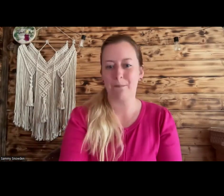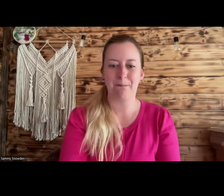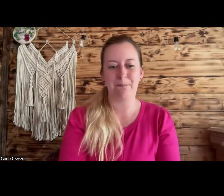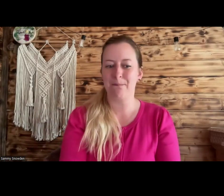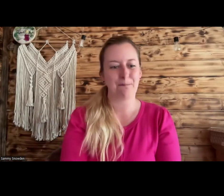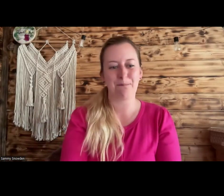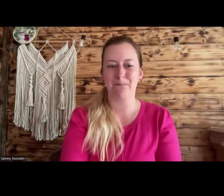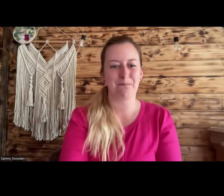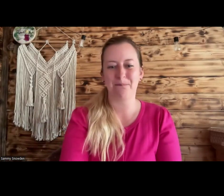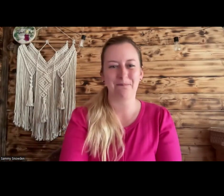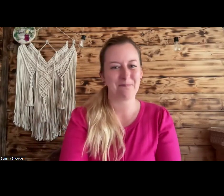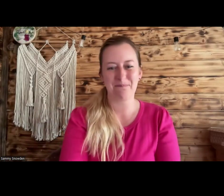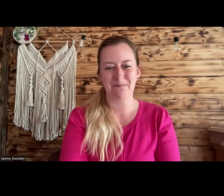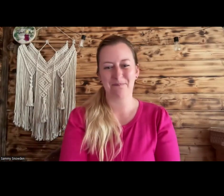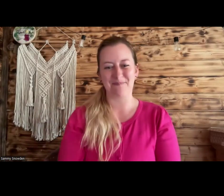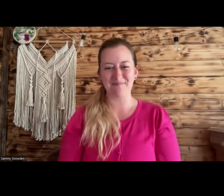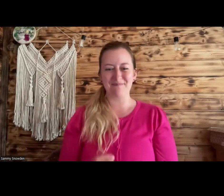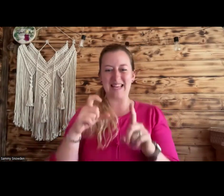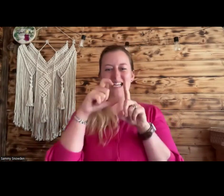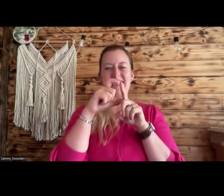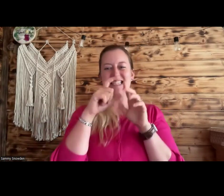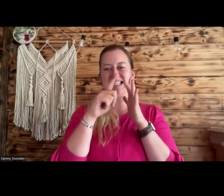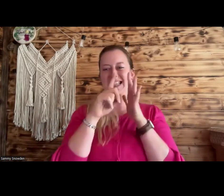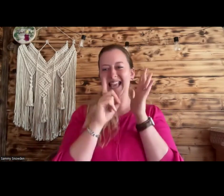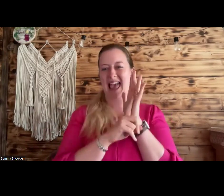dill before. Oh no, it's not a first. You've got dill.